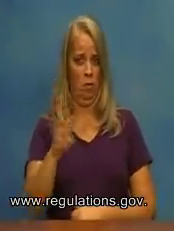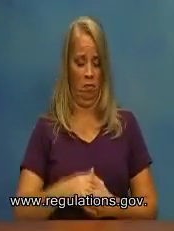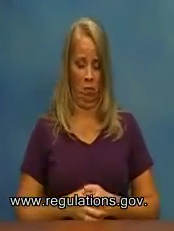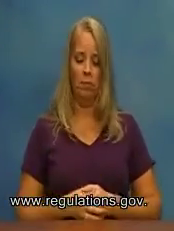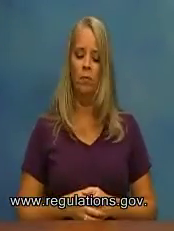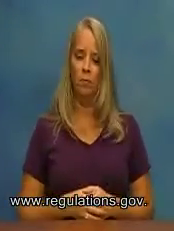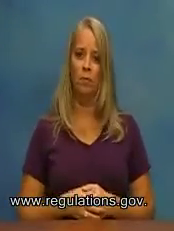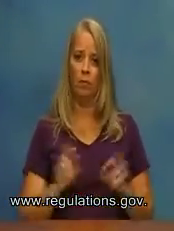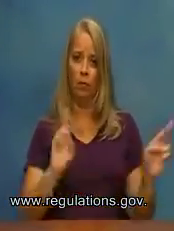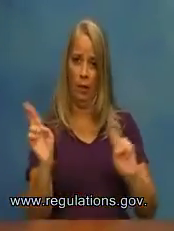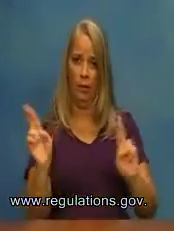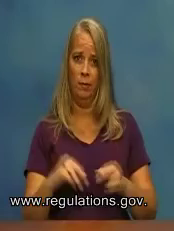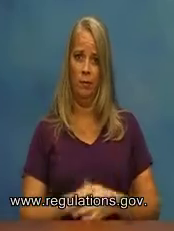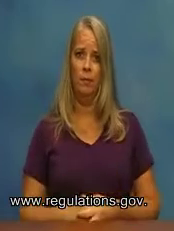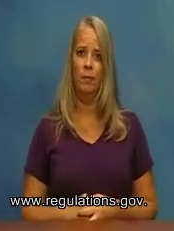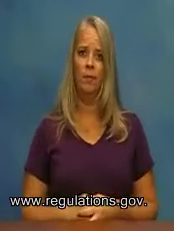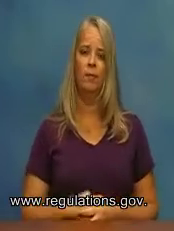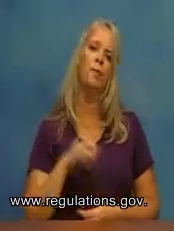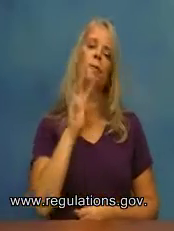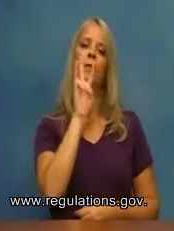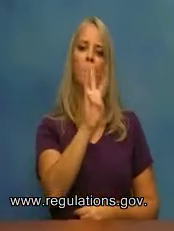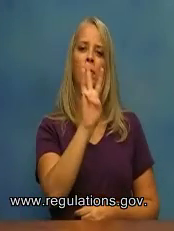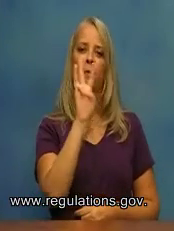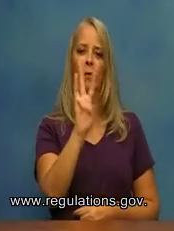.regulations.gov.